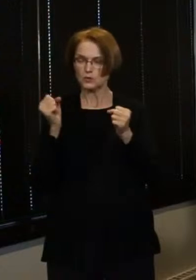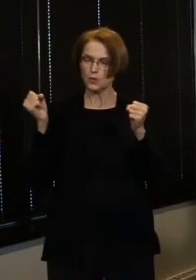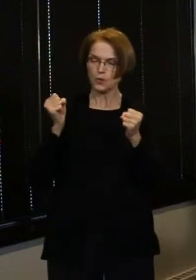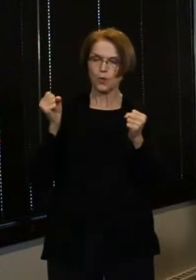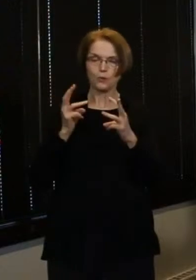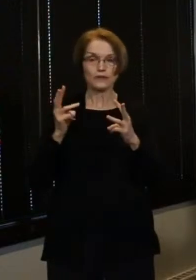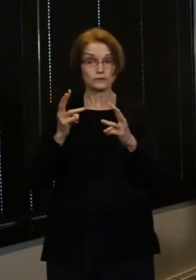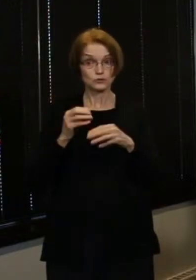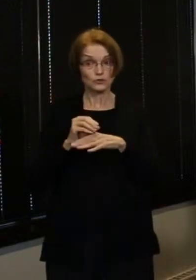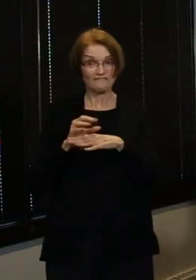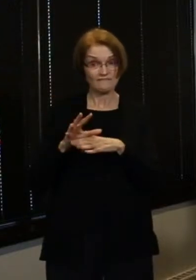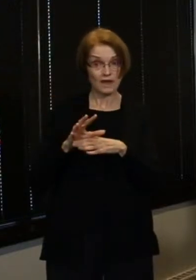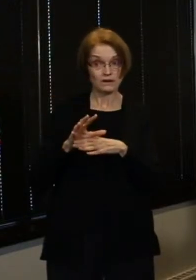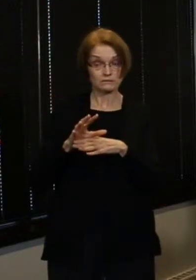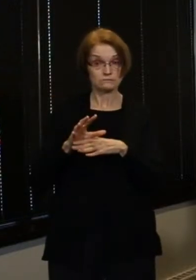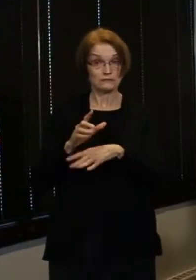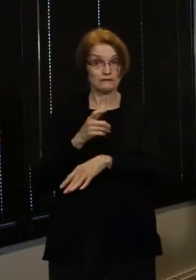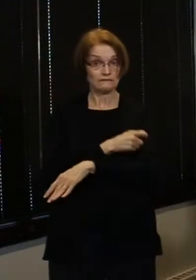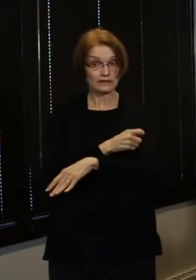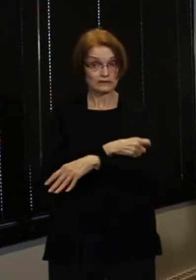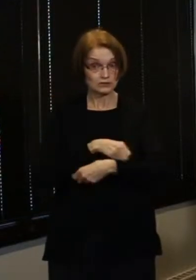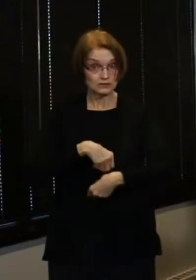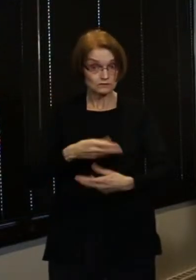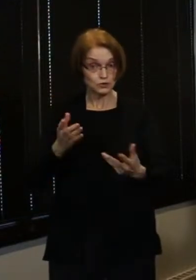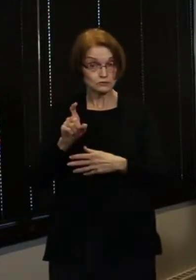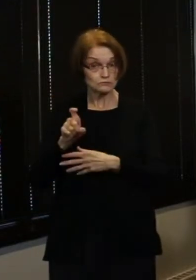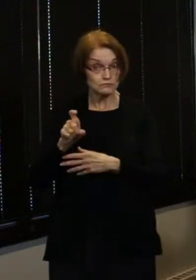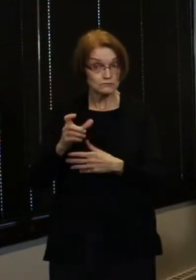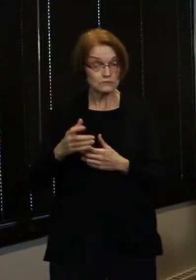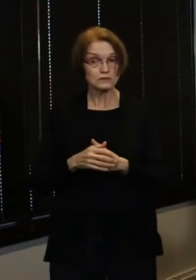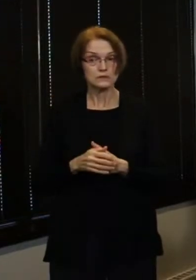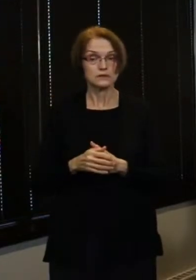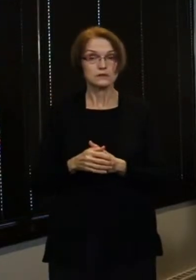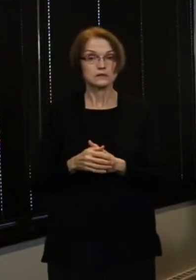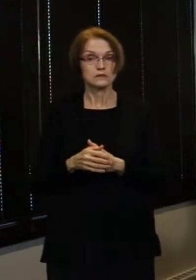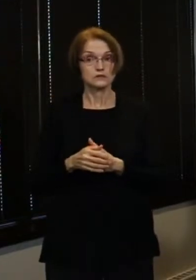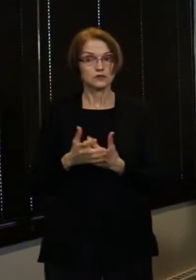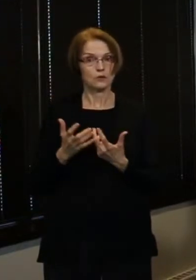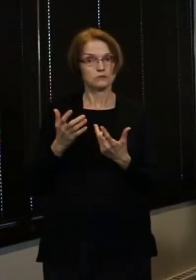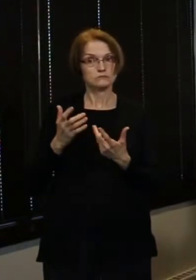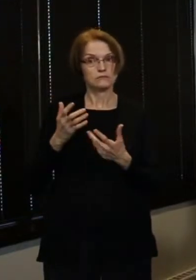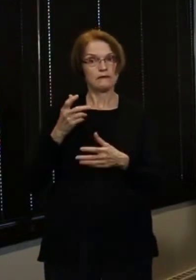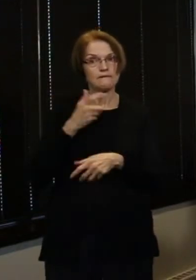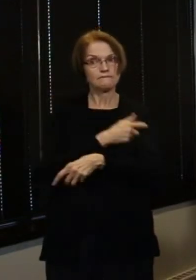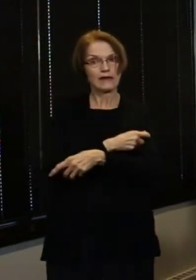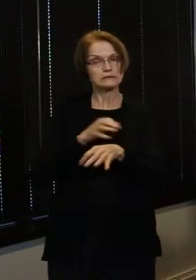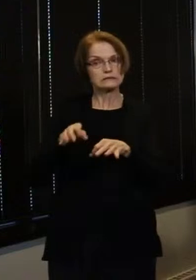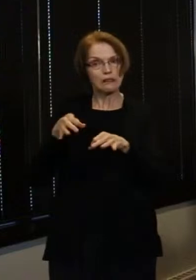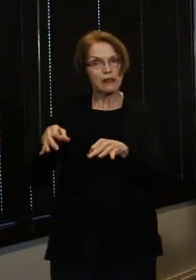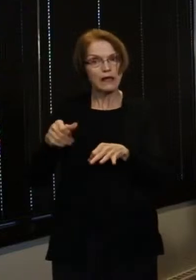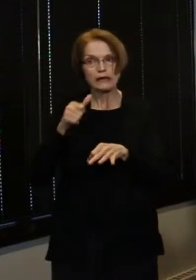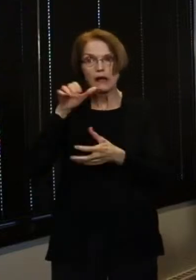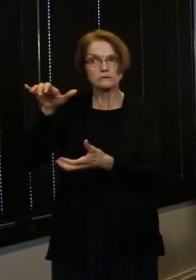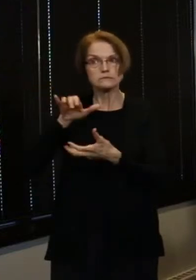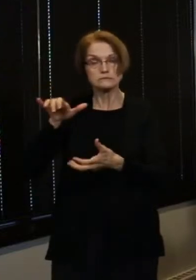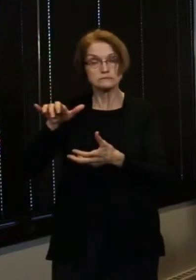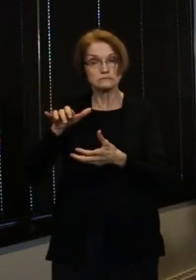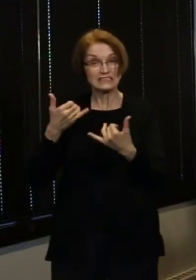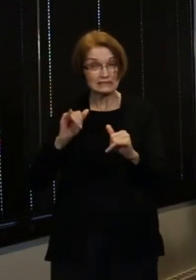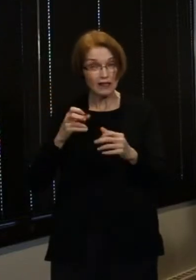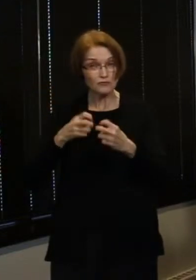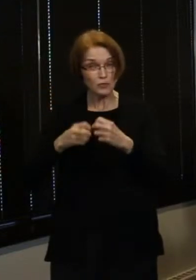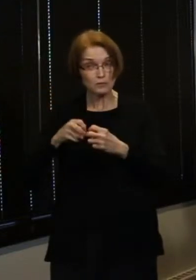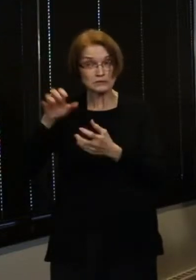weather affect COVID-19 vaccine distribution? What about shipping delays? Are there still any issues? Yeah,